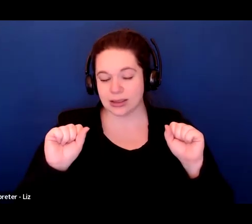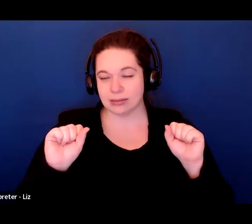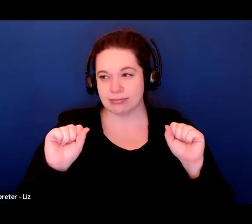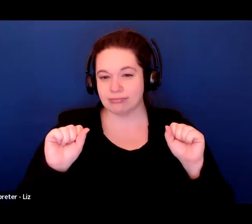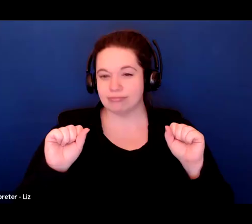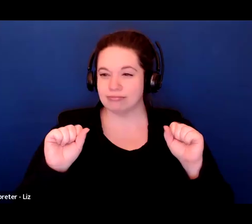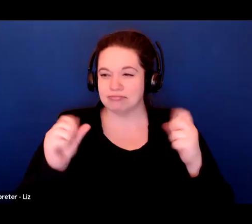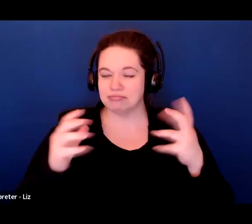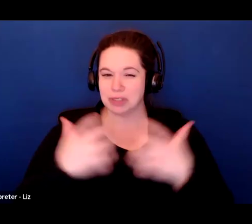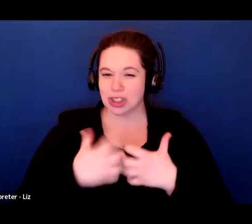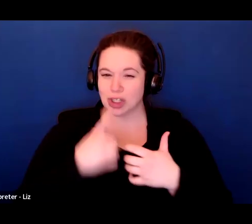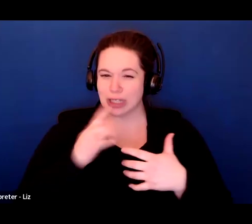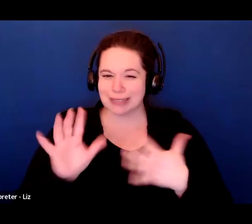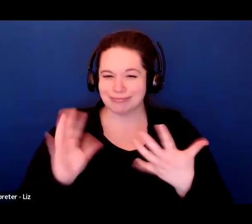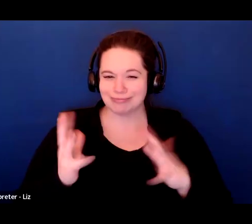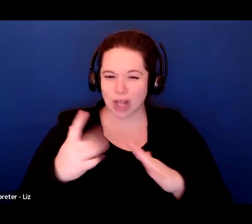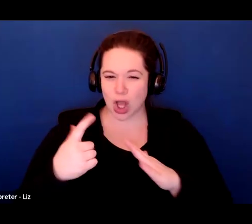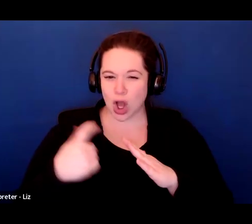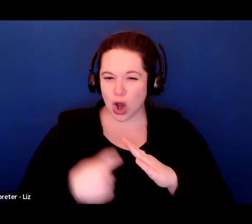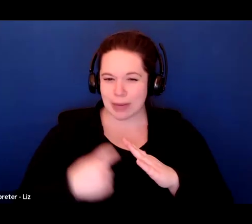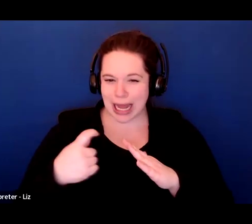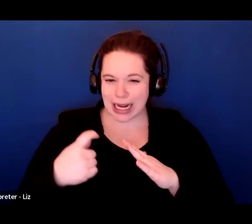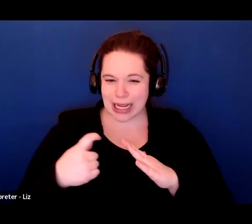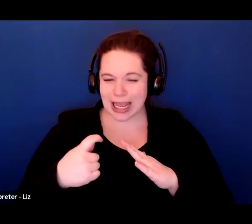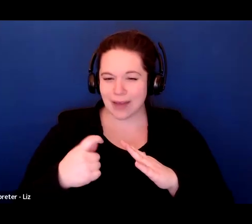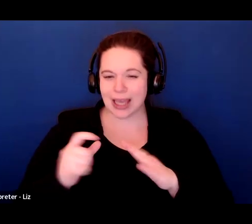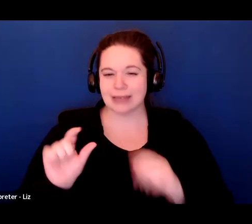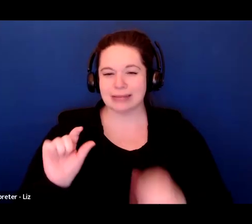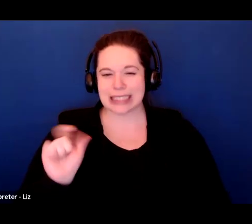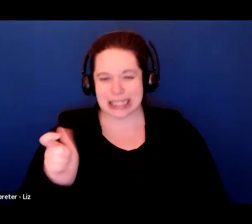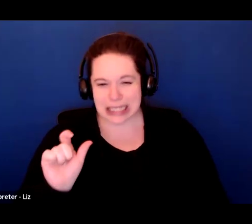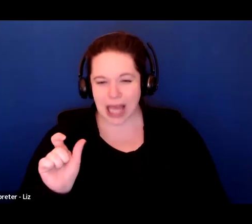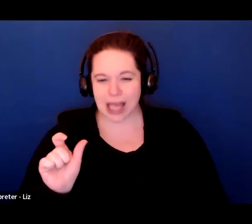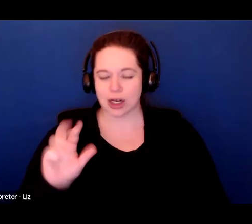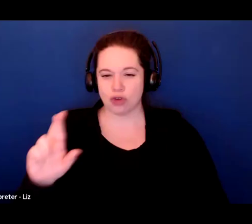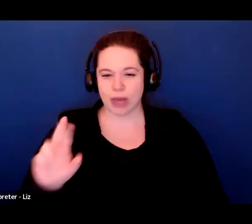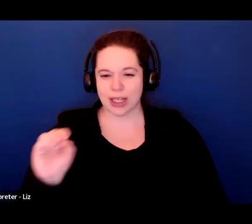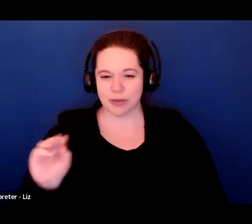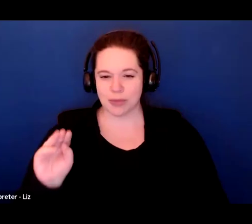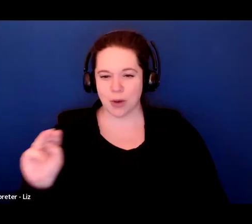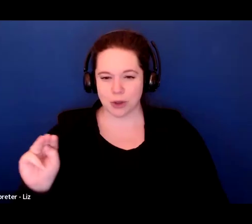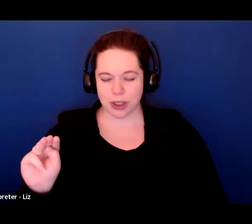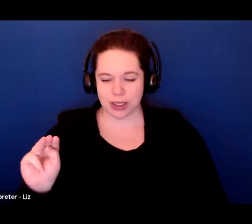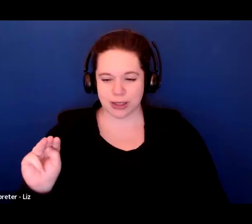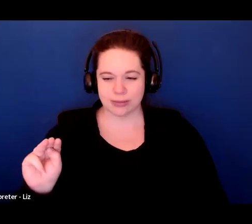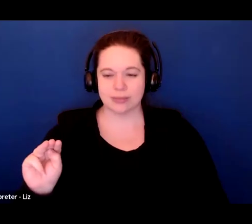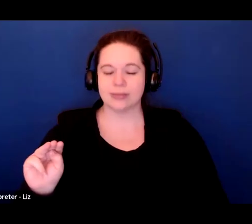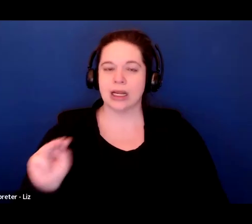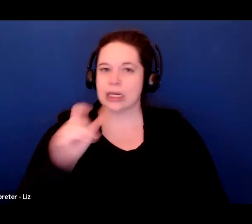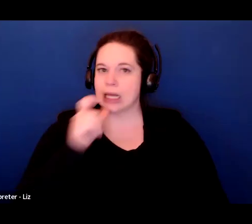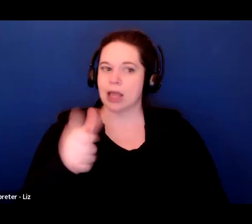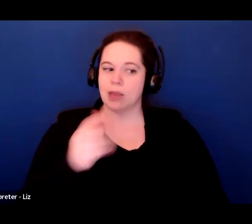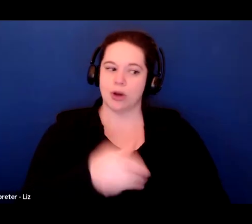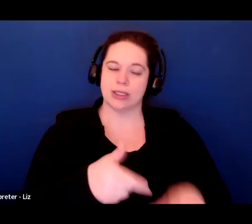automatic. They kind of do a slight range of motion. They're not going to be as extensive as if somebody's moving that leg for